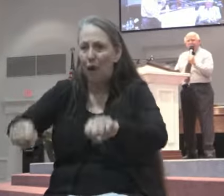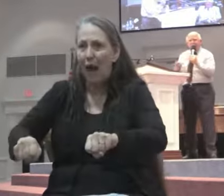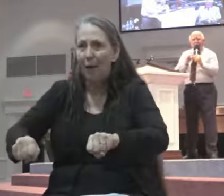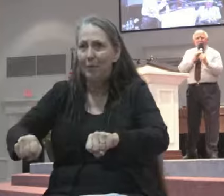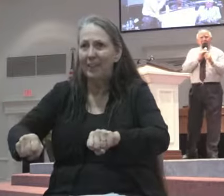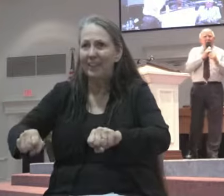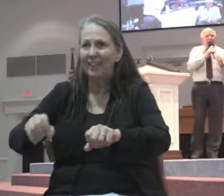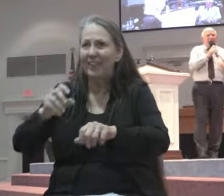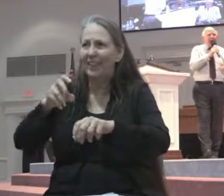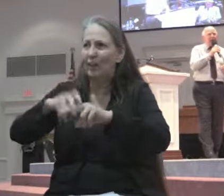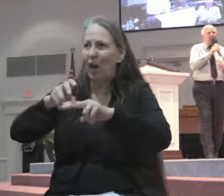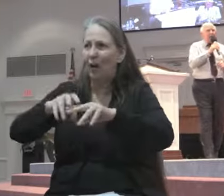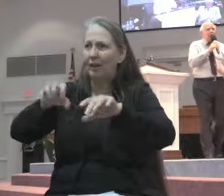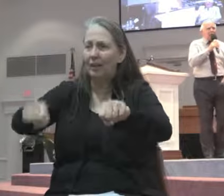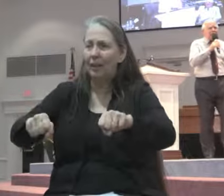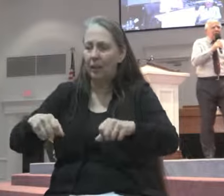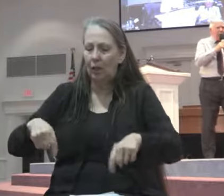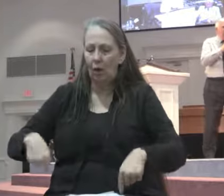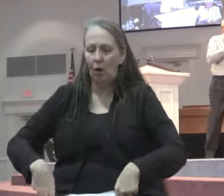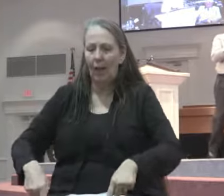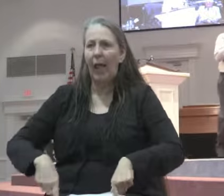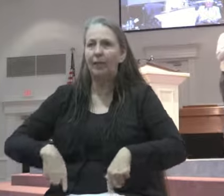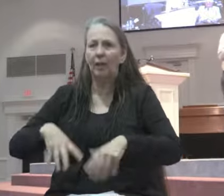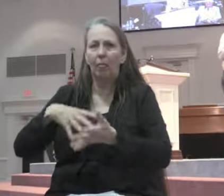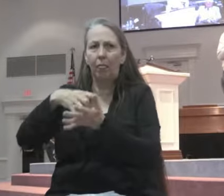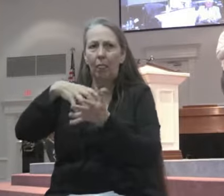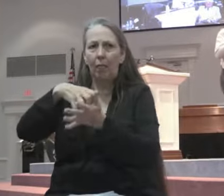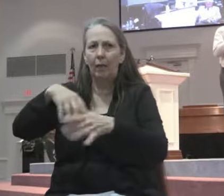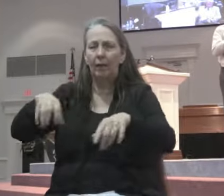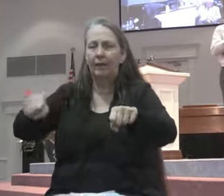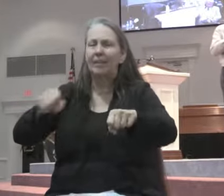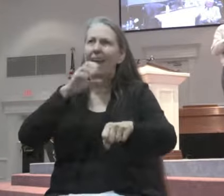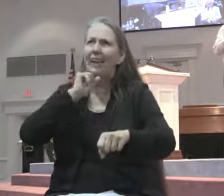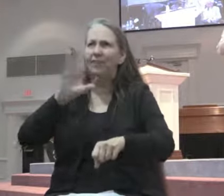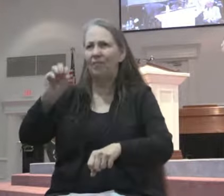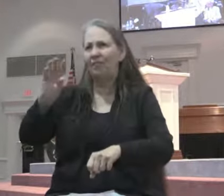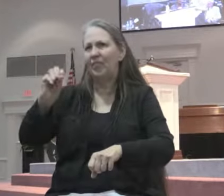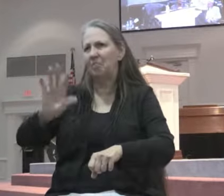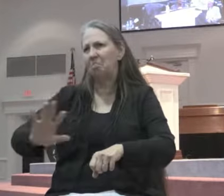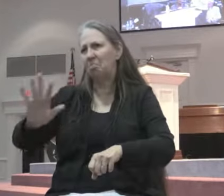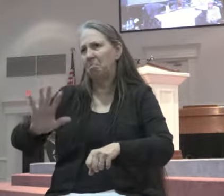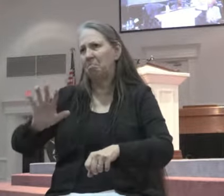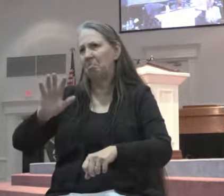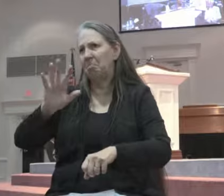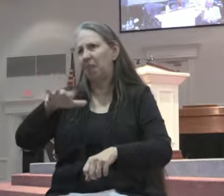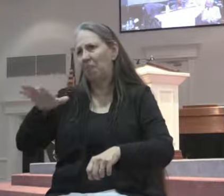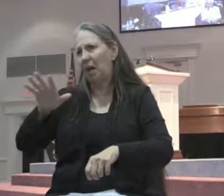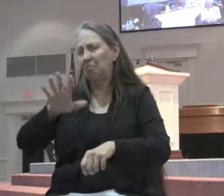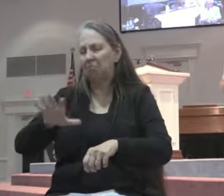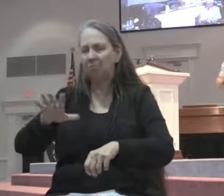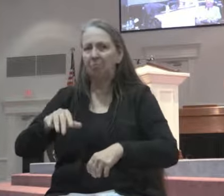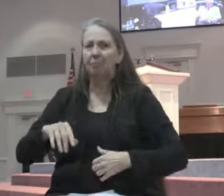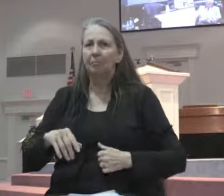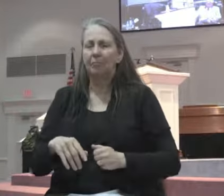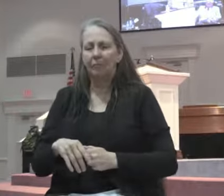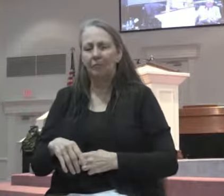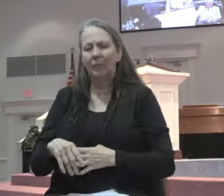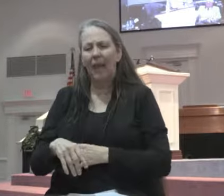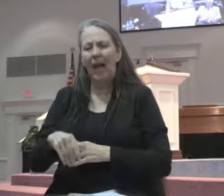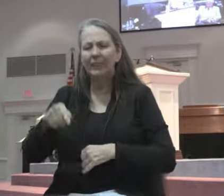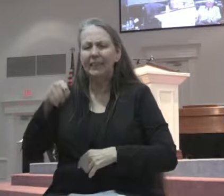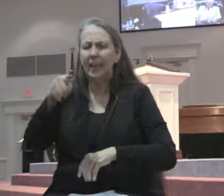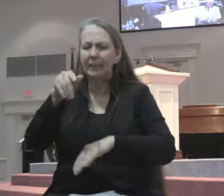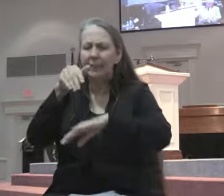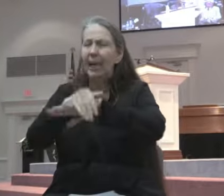hold herself up. Her legs were too feeble. She was about 50 years old or mid-50s. And I said,